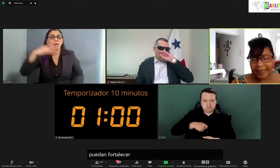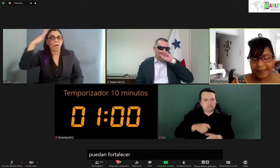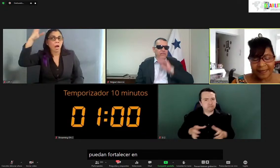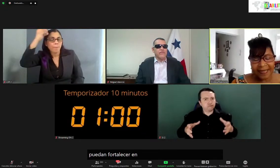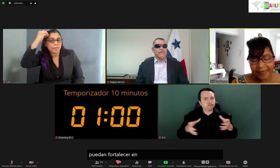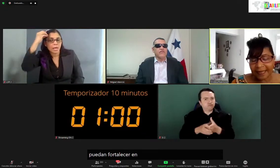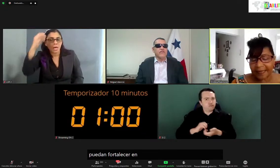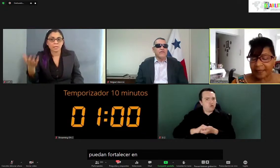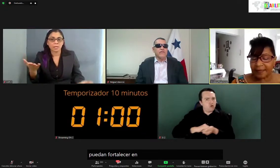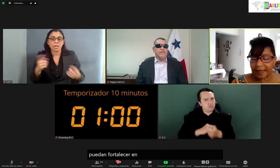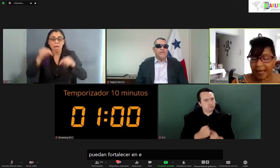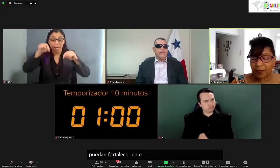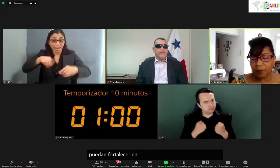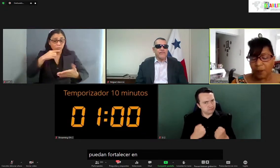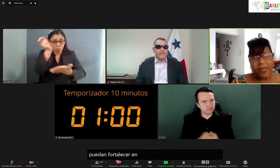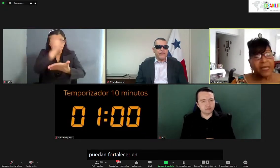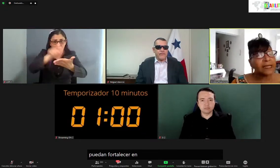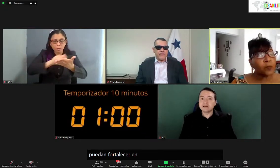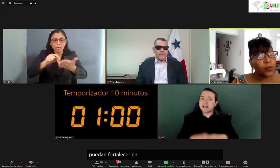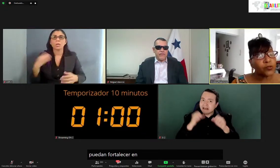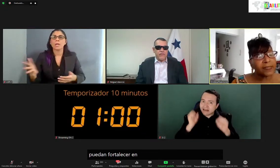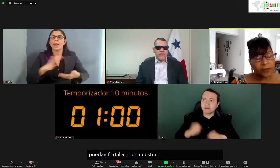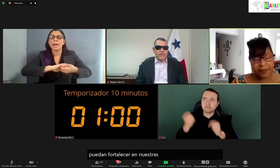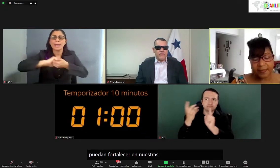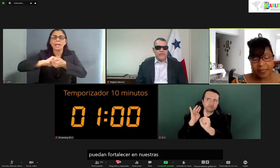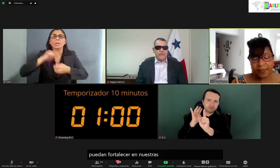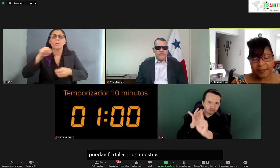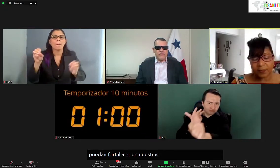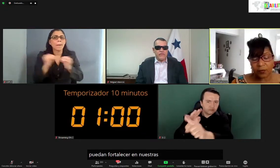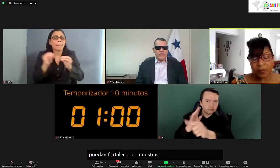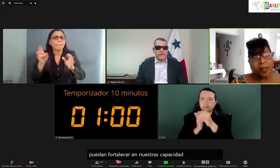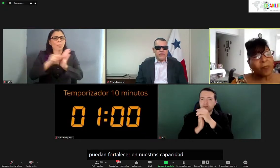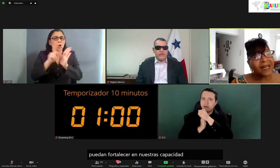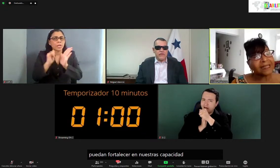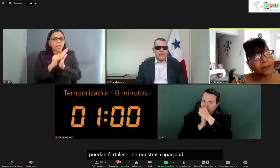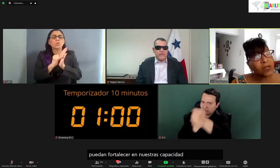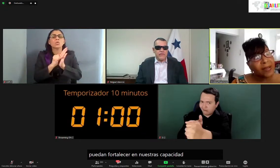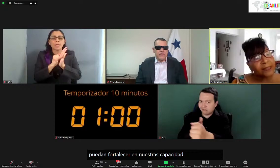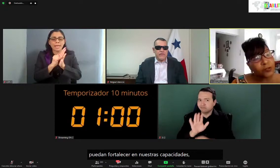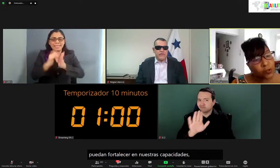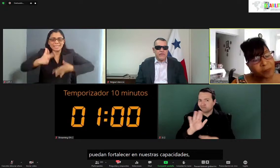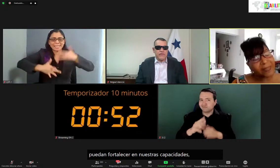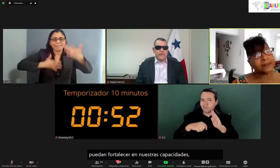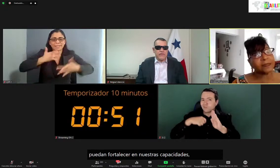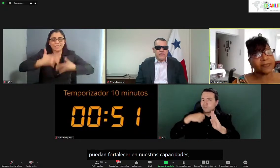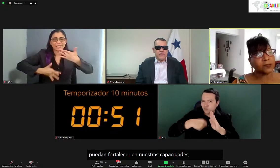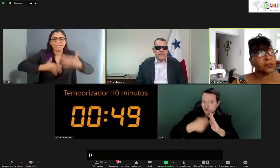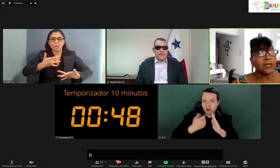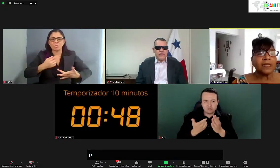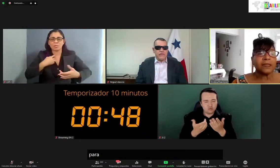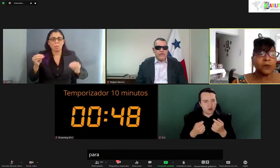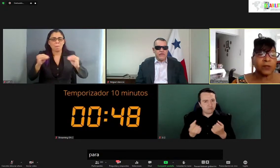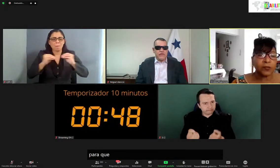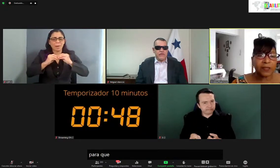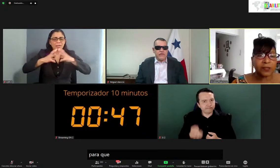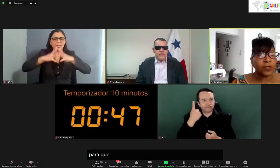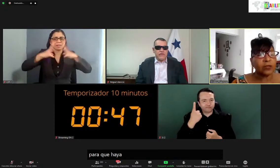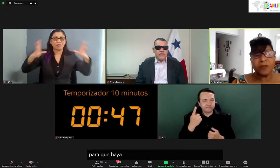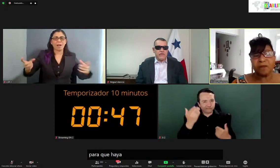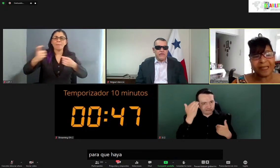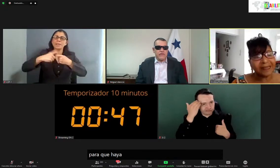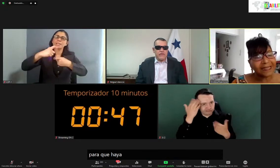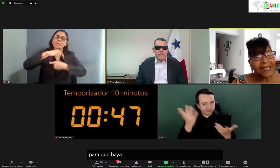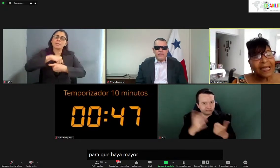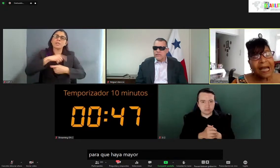strengthen our capacities these incidents this leadership and this sensitivation process so that there is